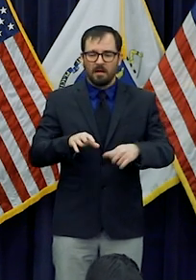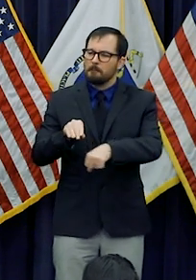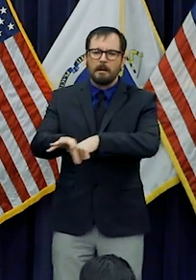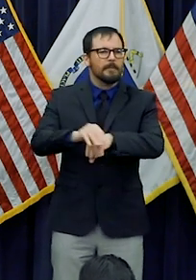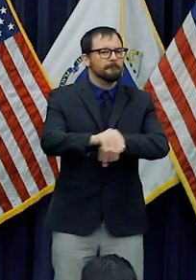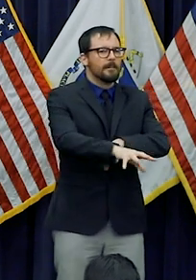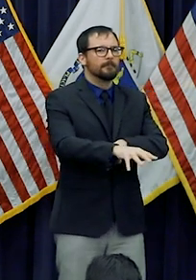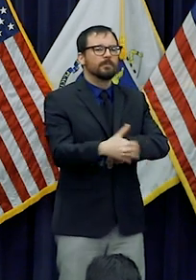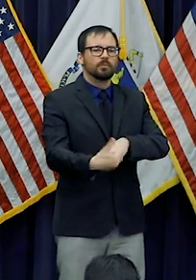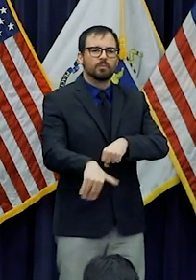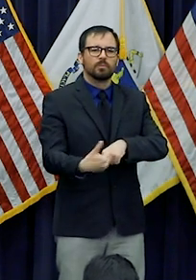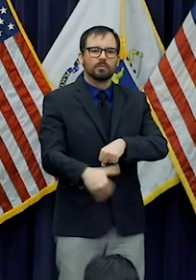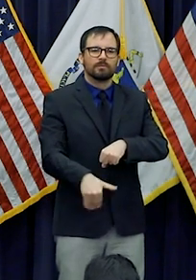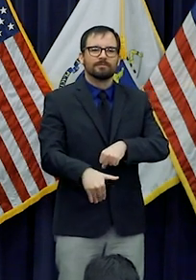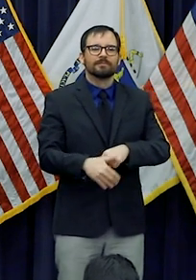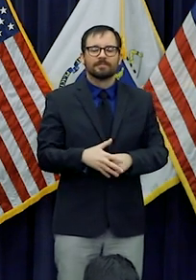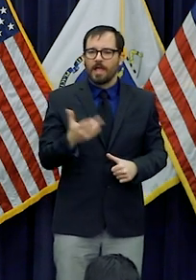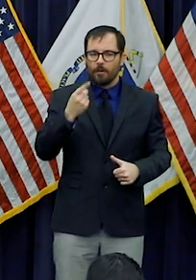But many people